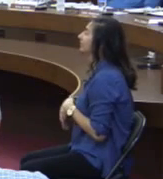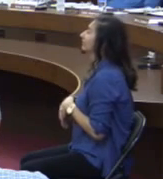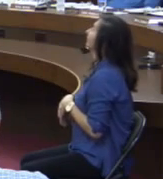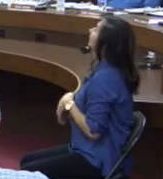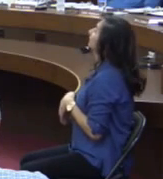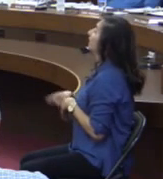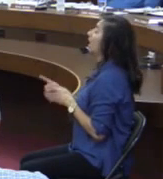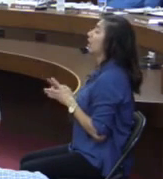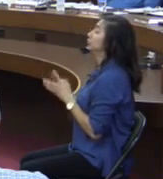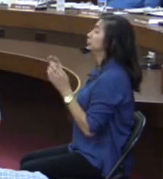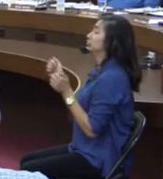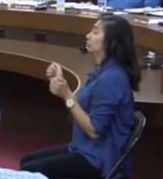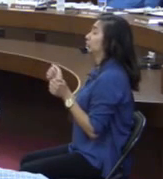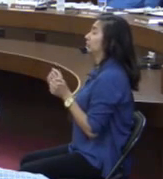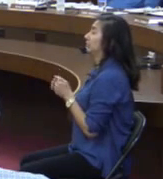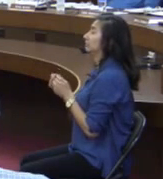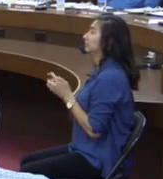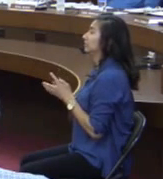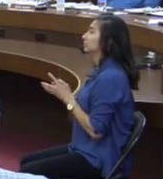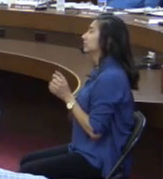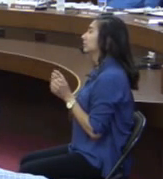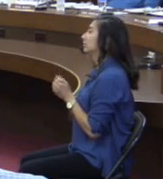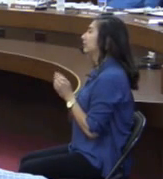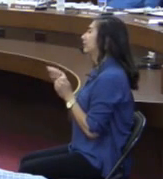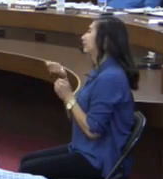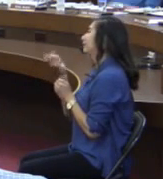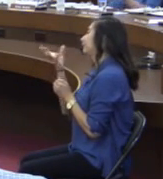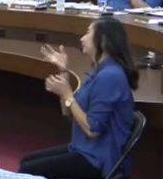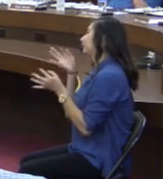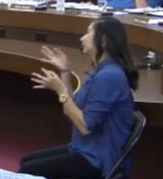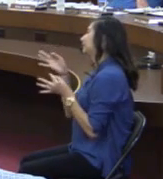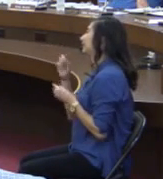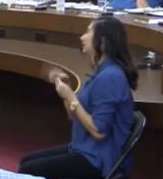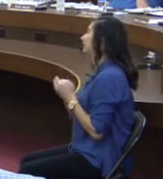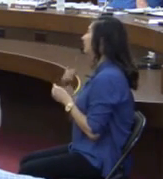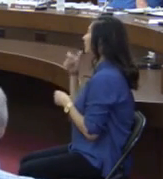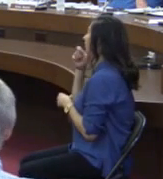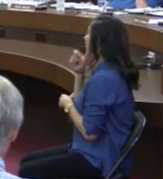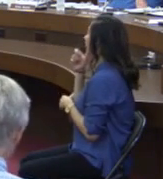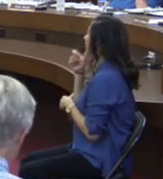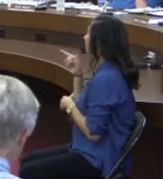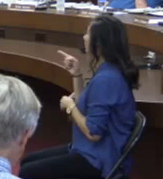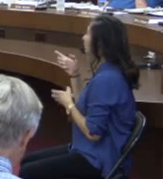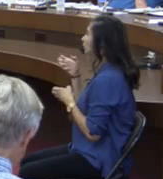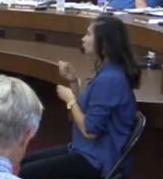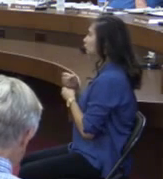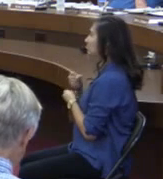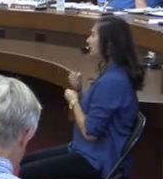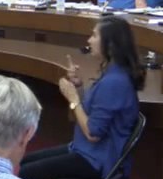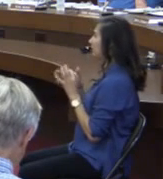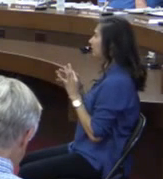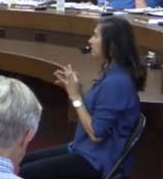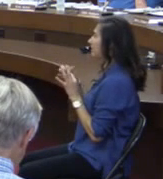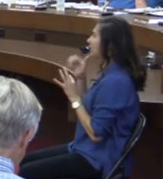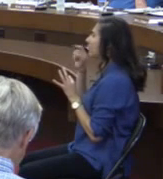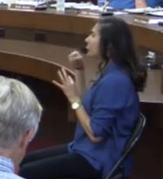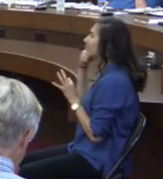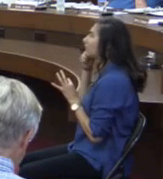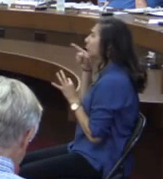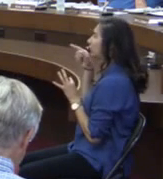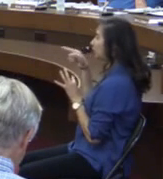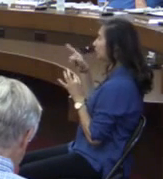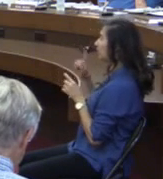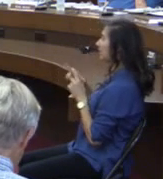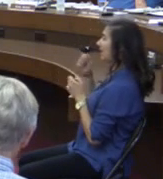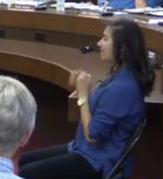I'm going to start off by just reading a few things about Catherine. Just I want to make this comment, not only for Dr. Otecho, but all of us who